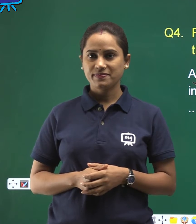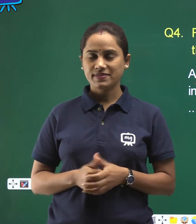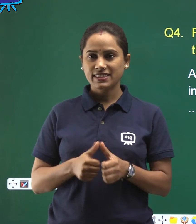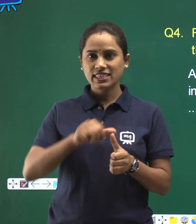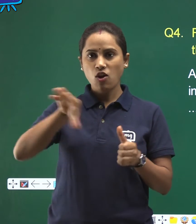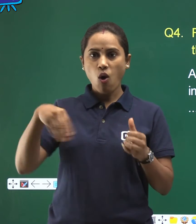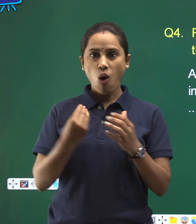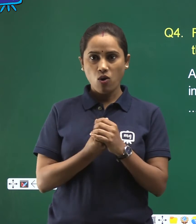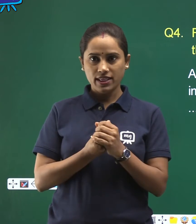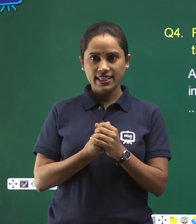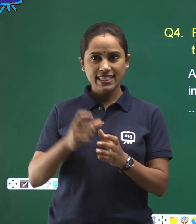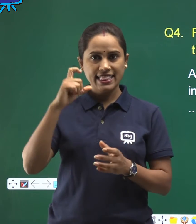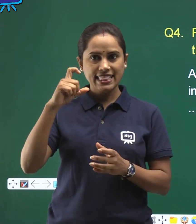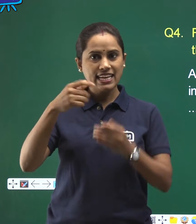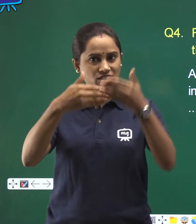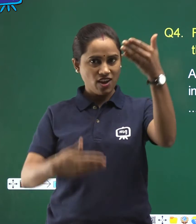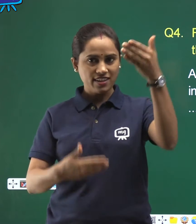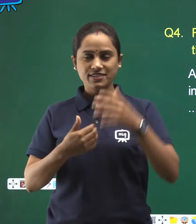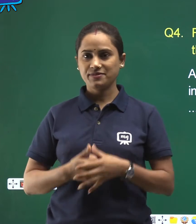all the charts